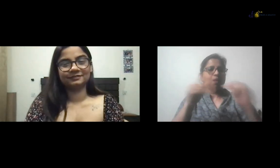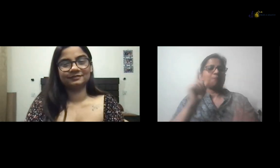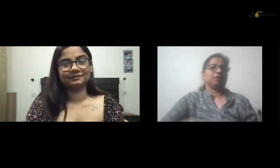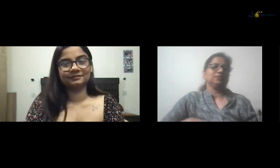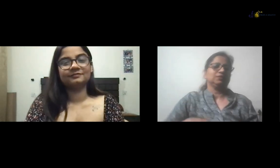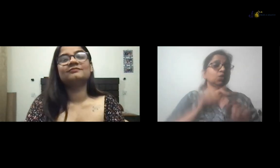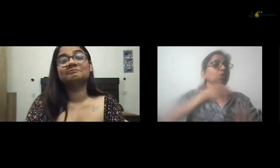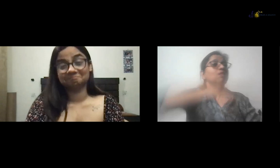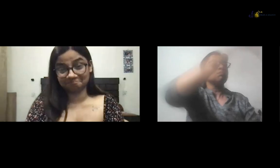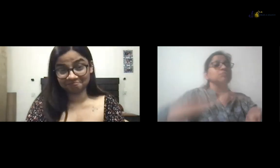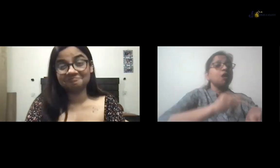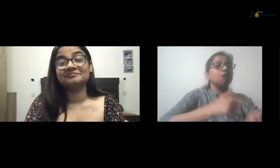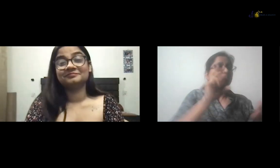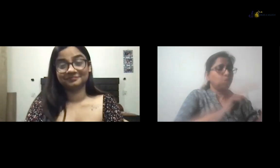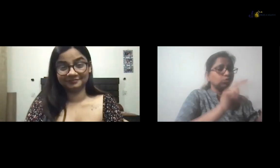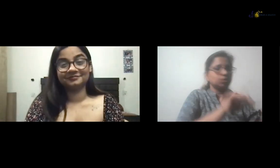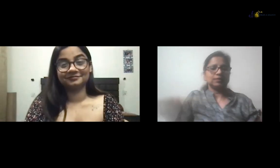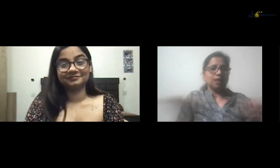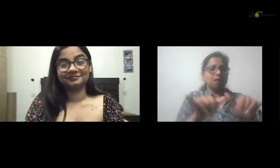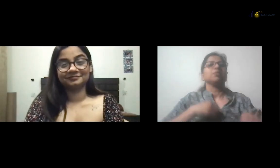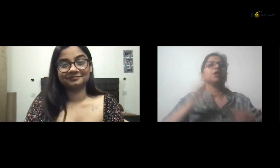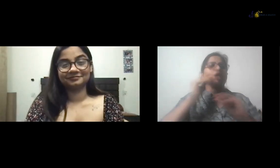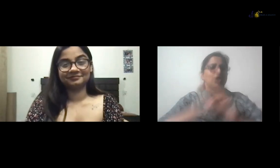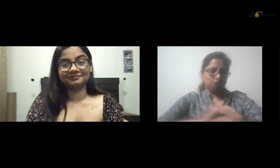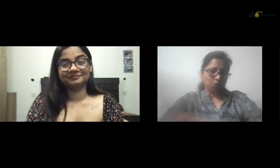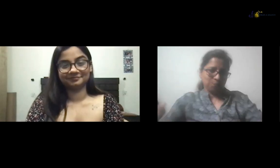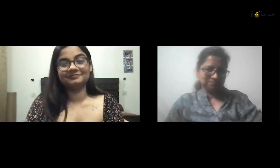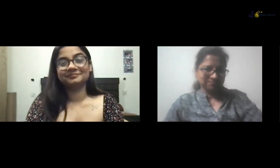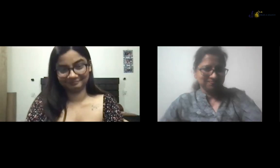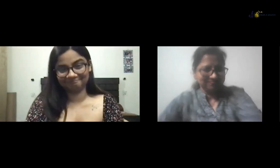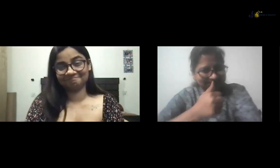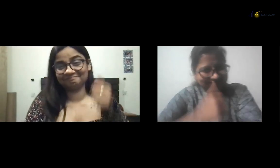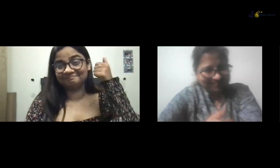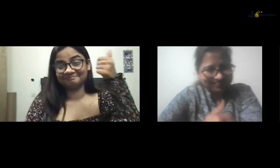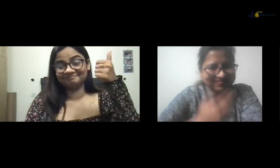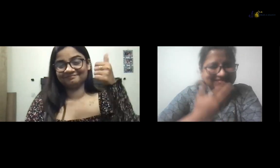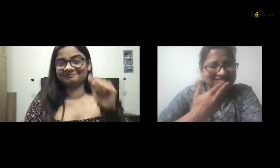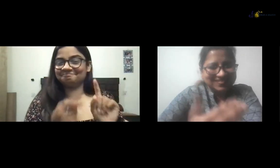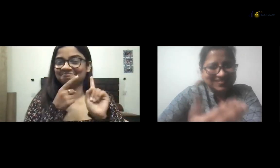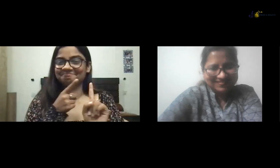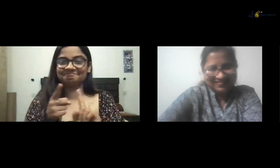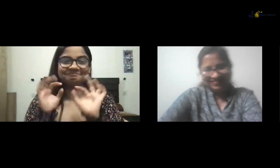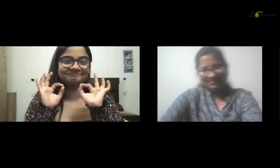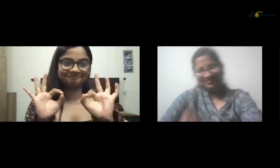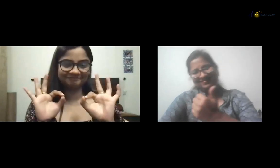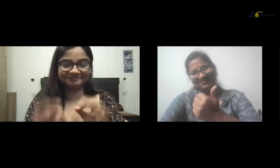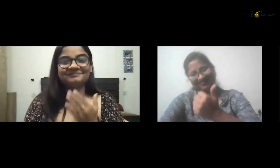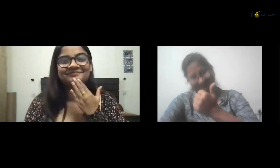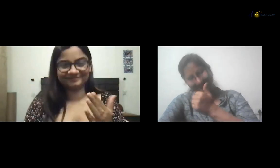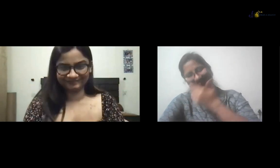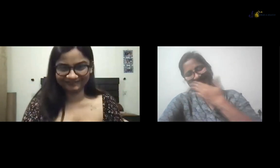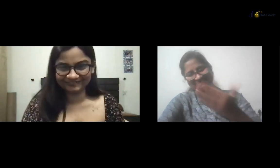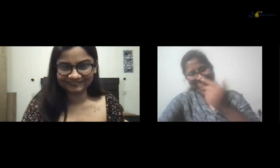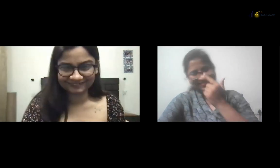No, I think that I have to treat equally. I have to ask where is he going, where he's going to meet, when he